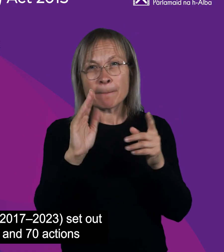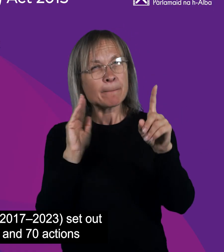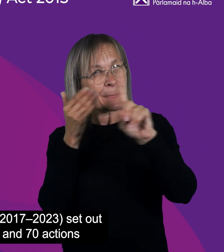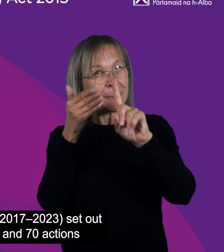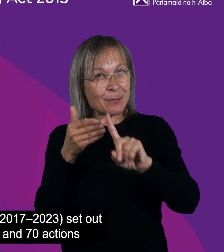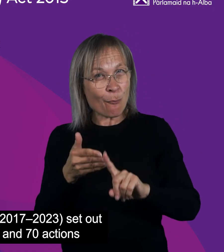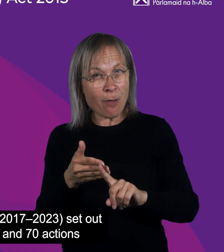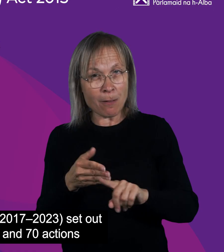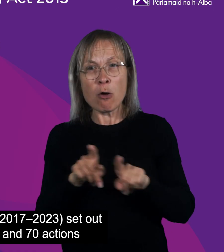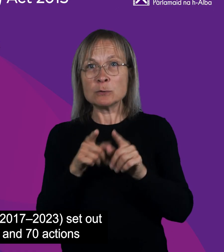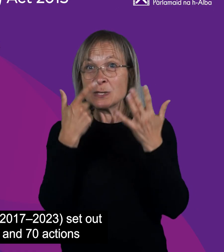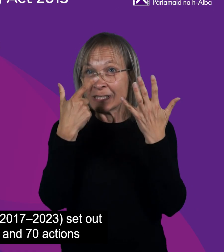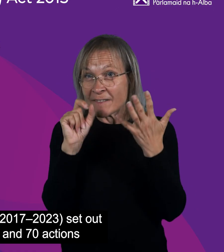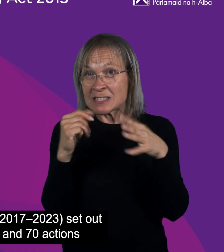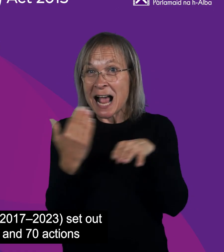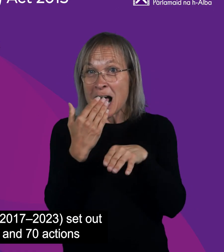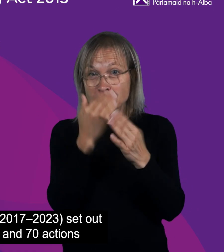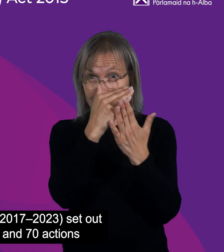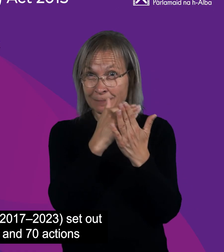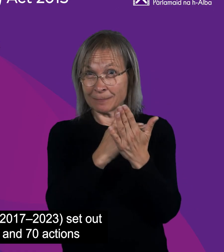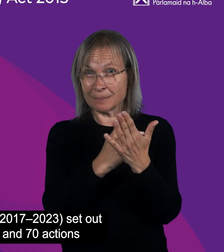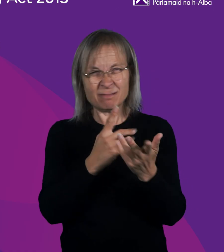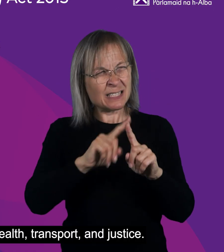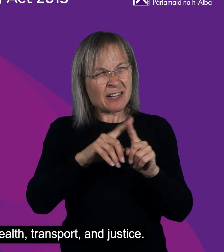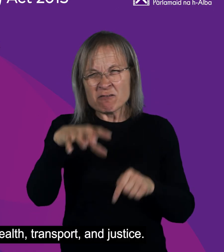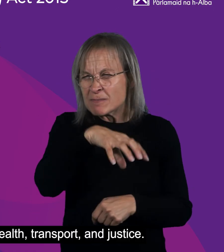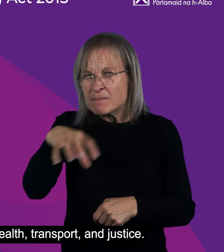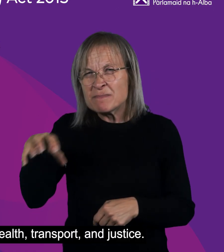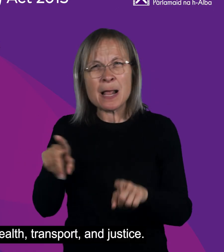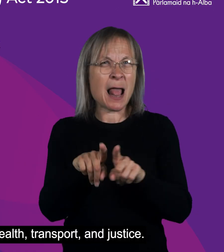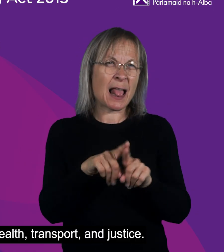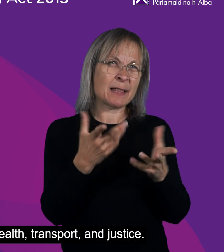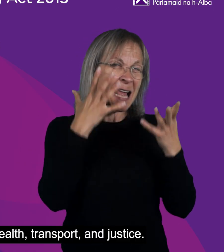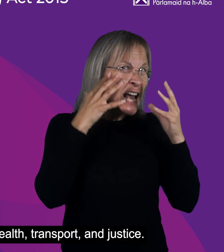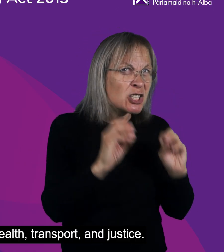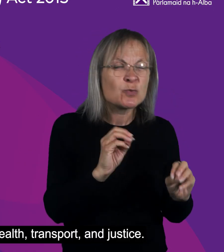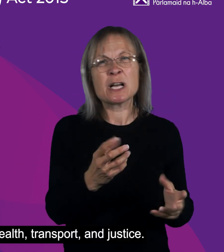across sectors like education, health, transport, and justice.